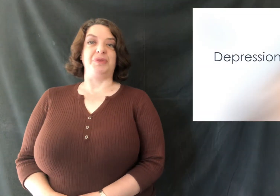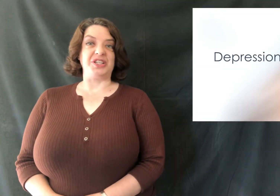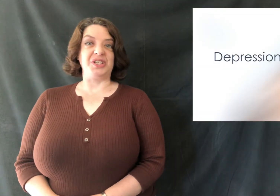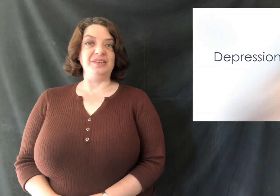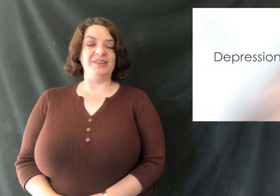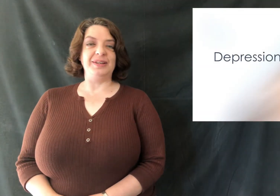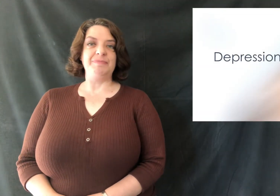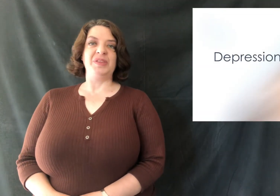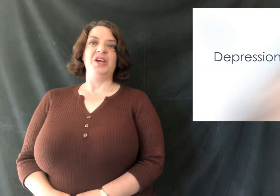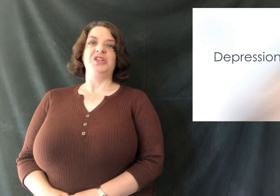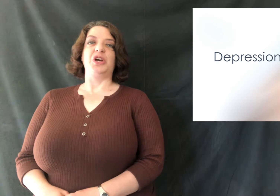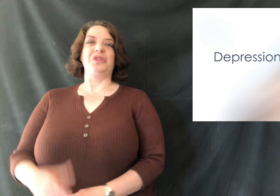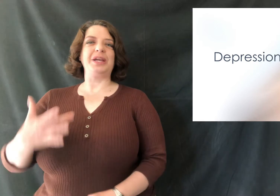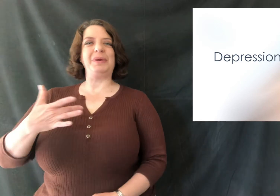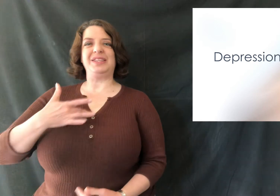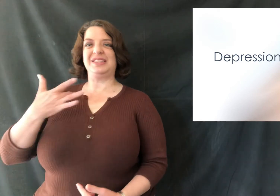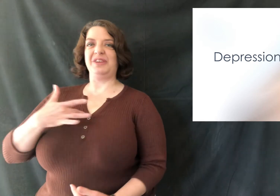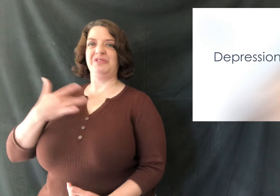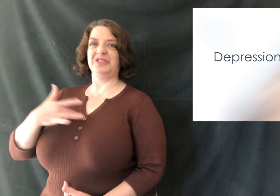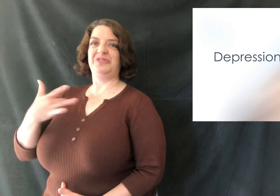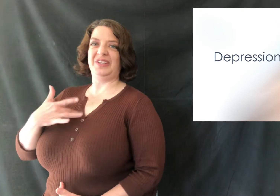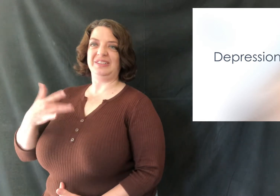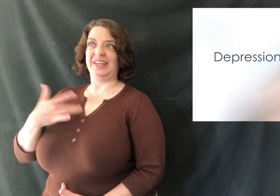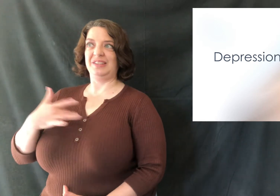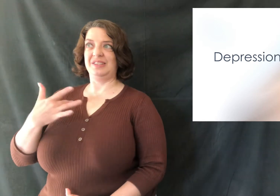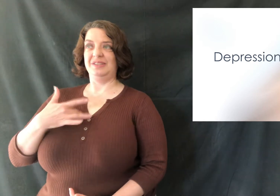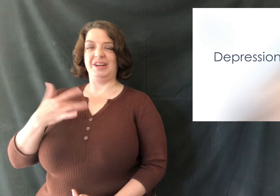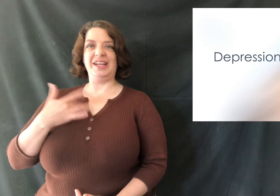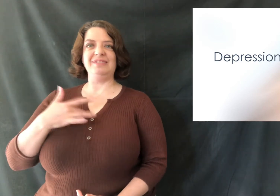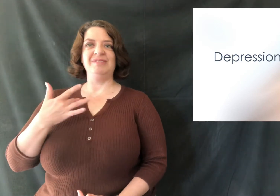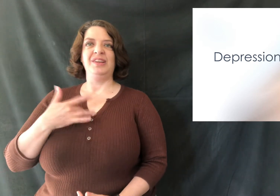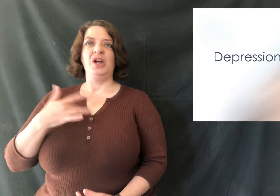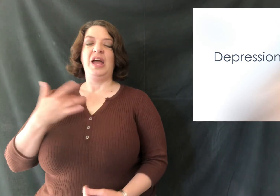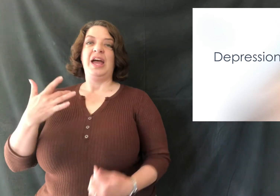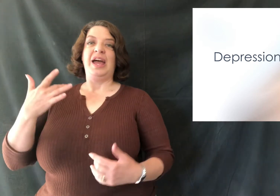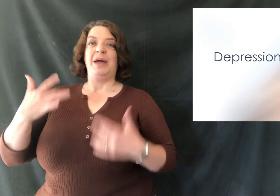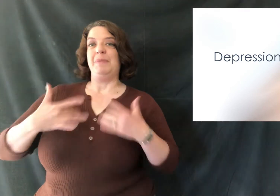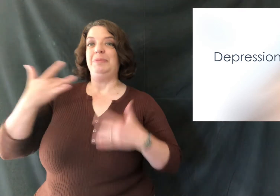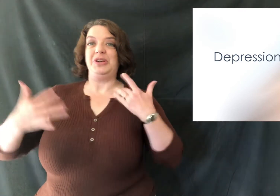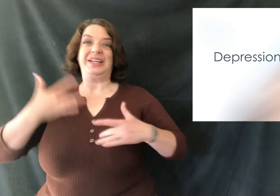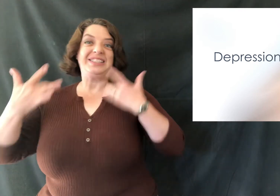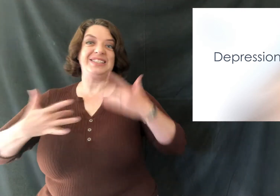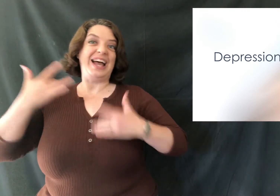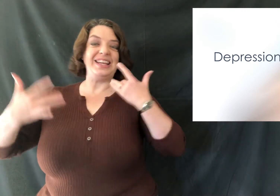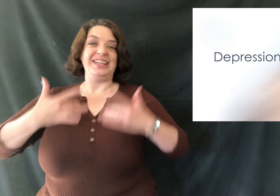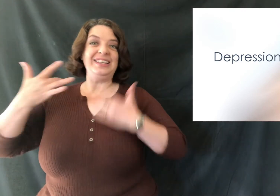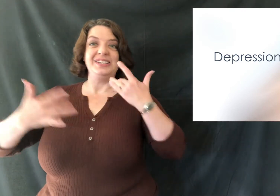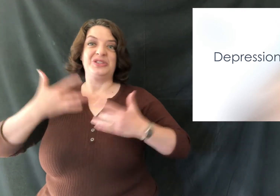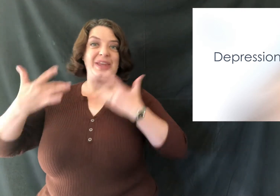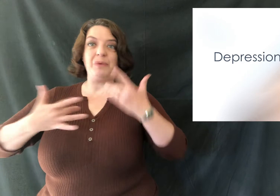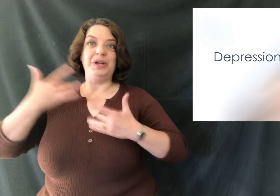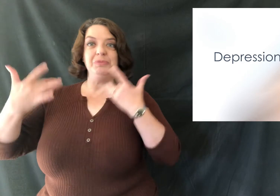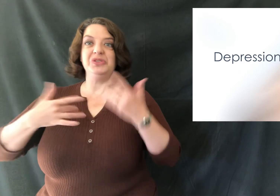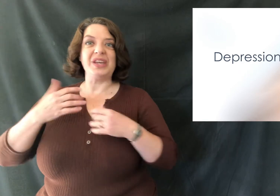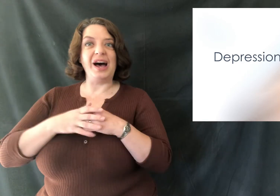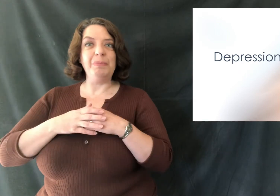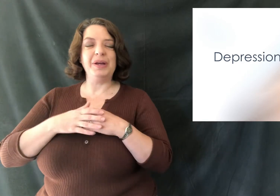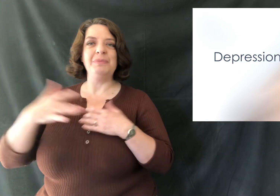depression. So think about the sign for feelings, right? Maybe you're excited, so that one moves up. Maybe